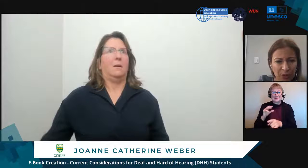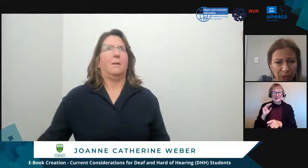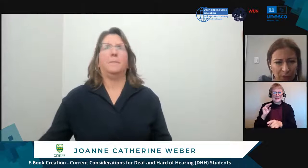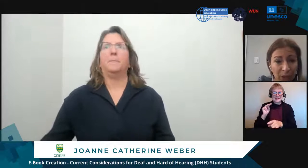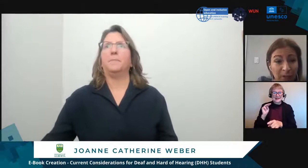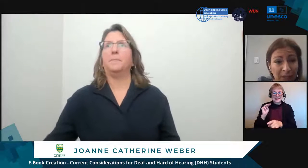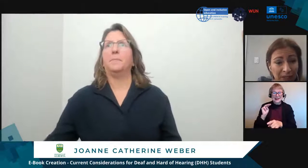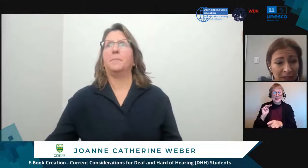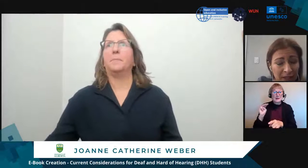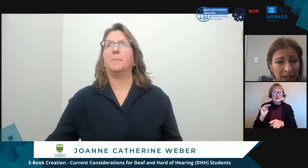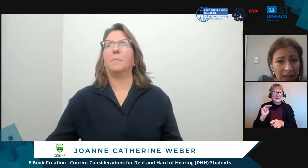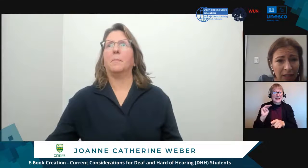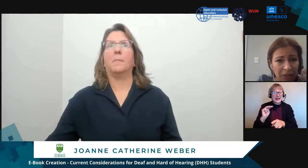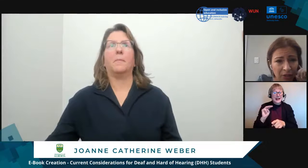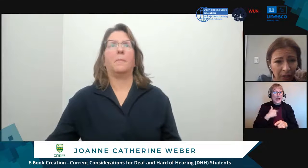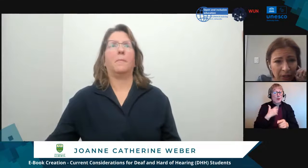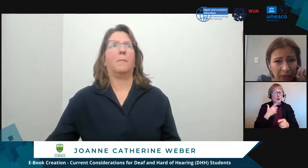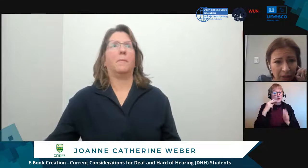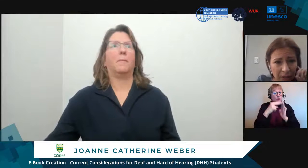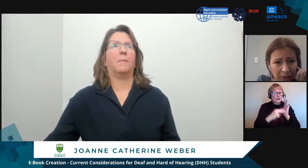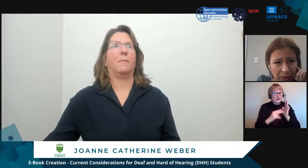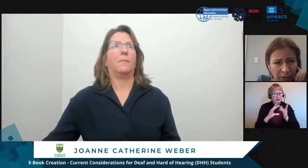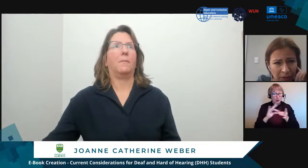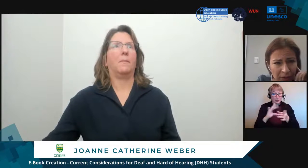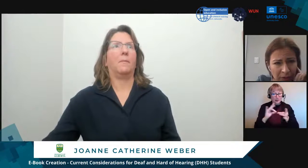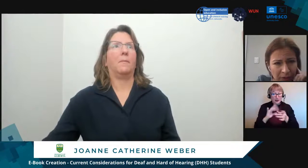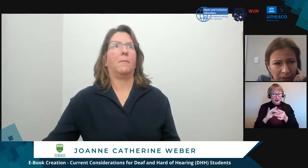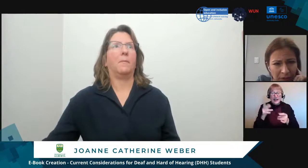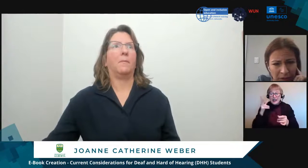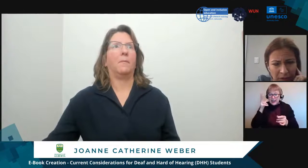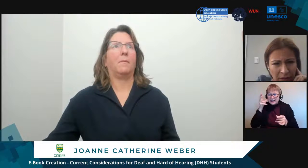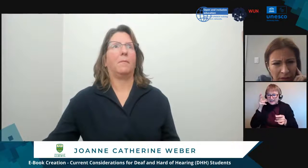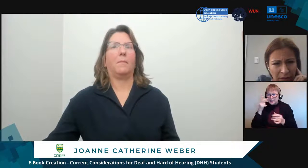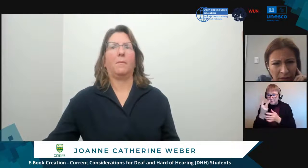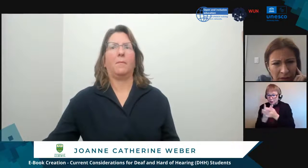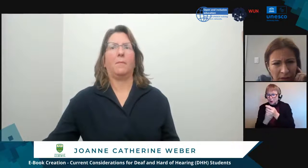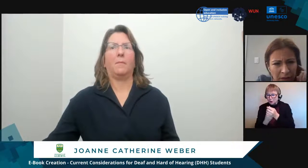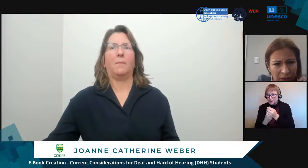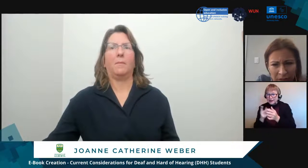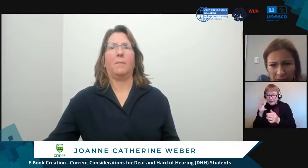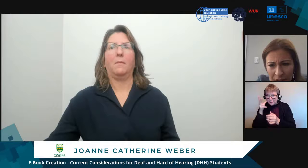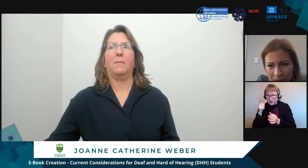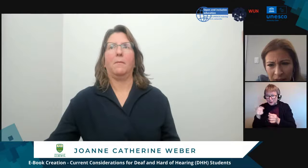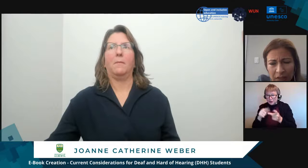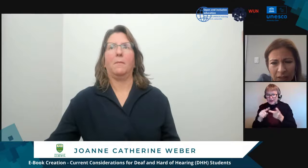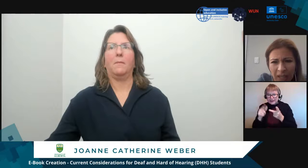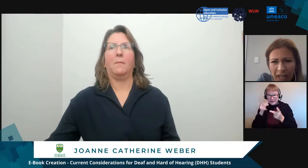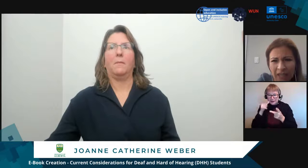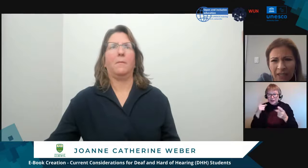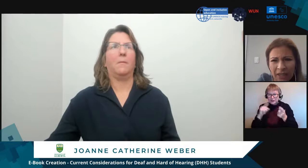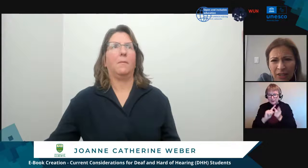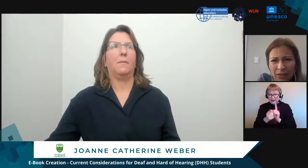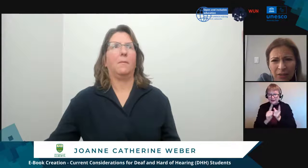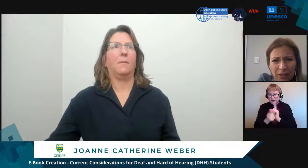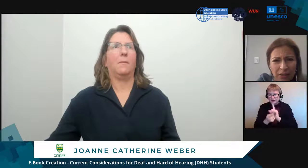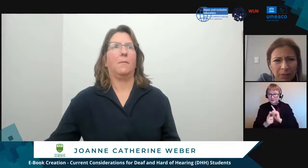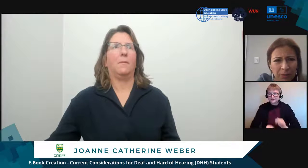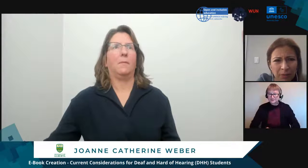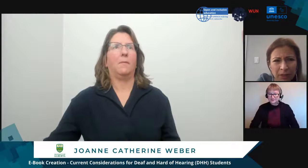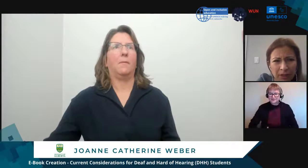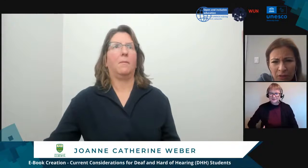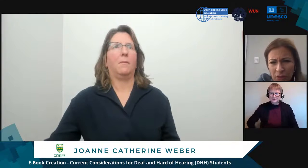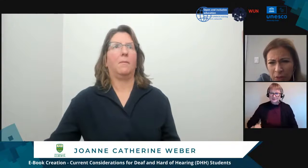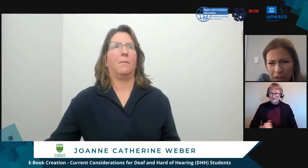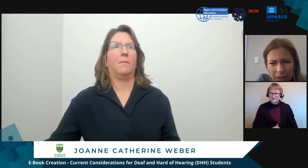to you some comments. Can you hear me well? I can hear both. I can hear you and I can hear the translation.